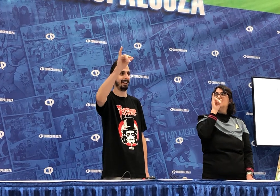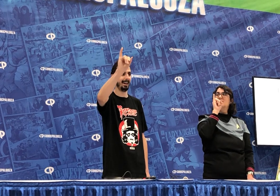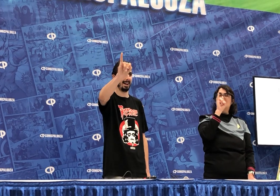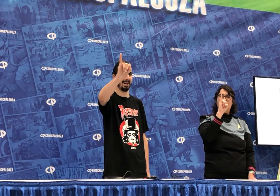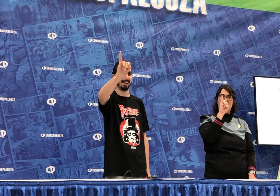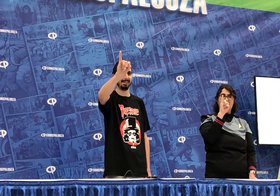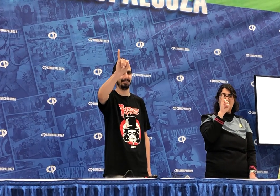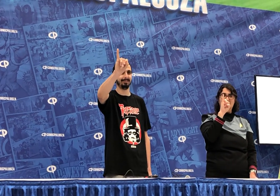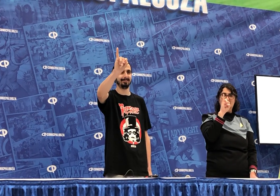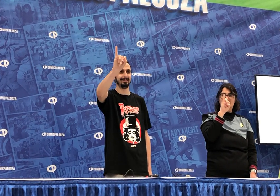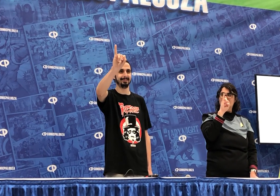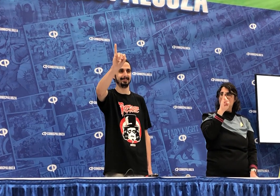I,